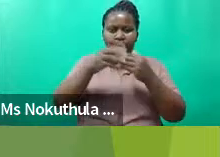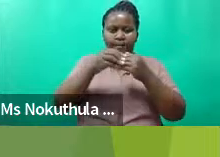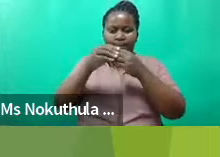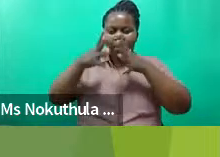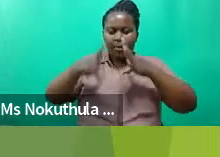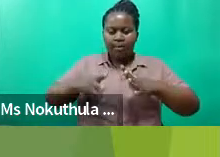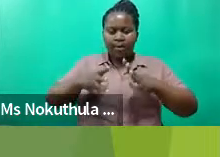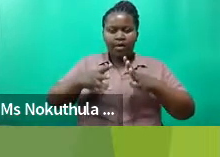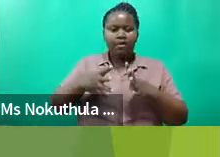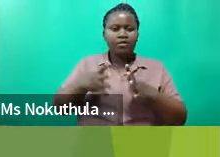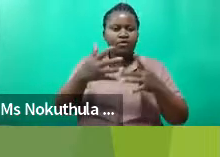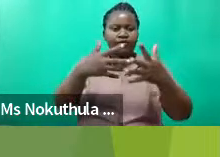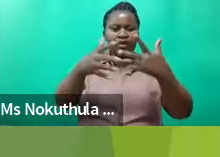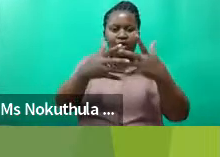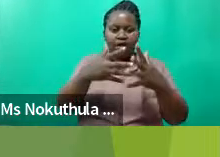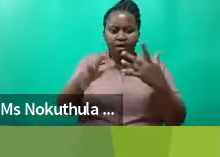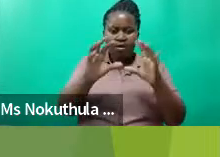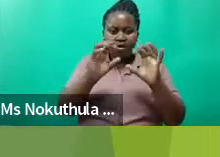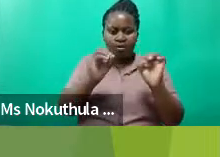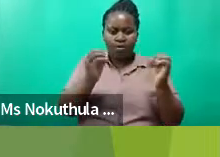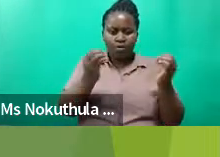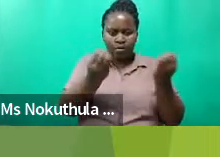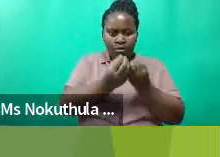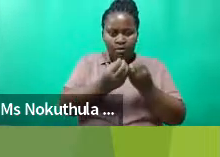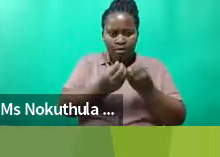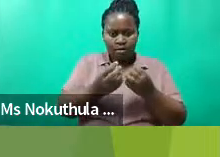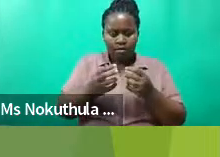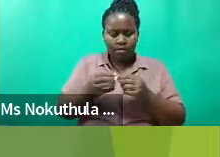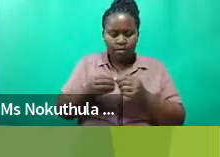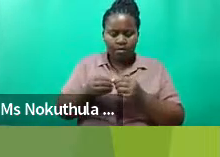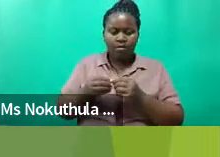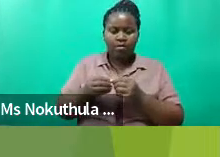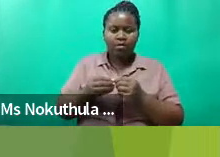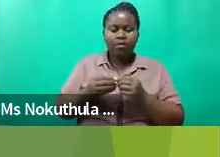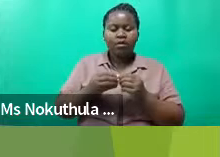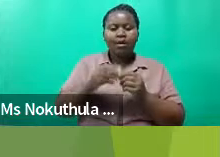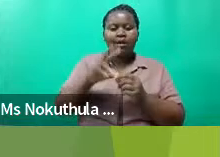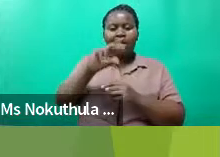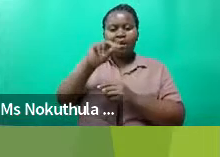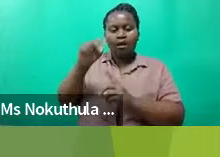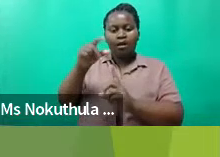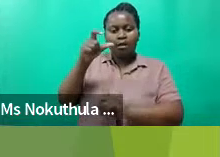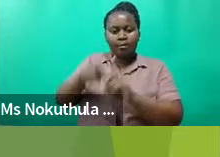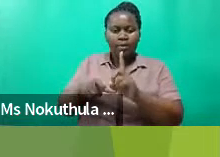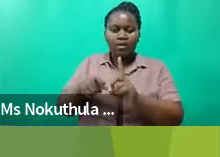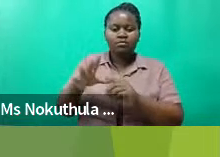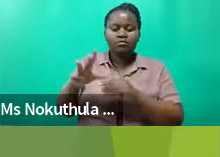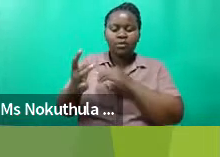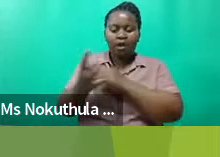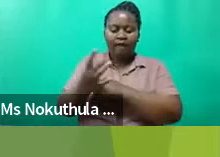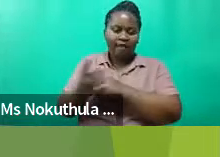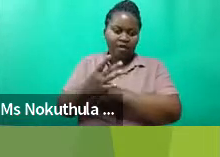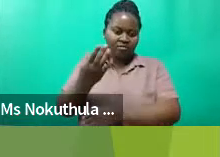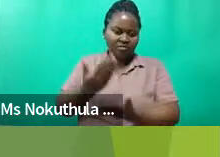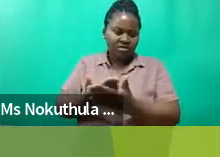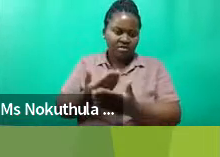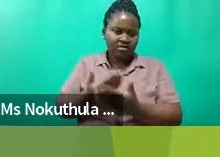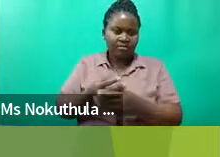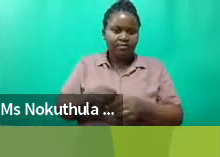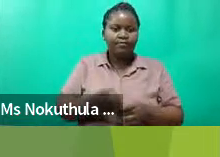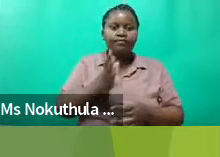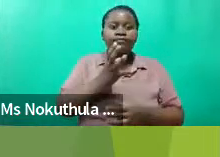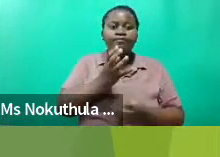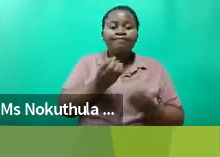any organization, and the shoulder to cry on when another person needs advice. Majority of the